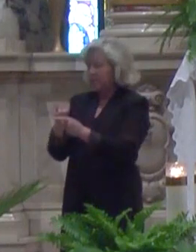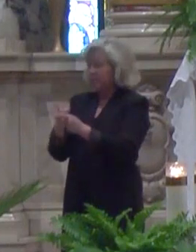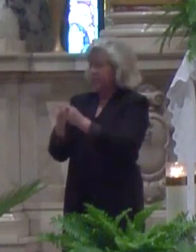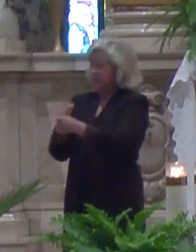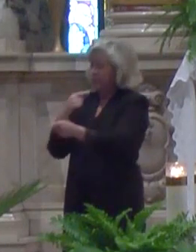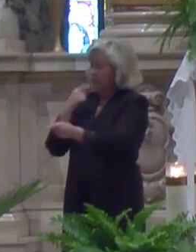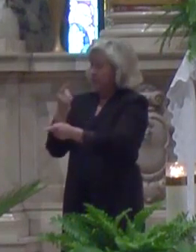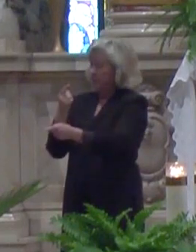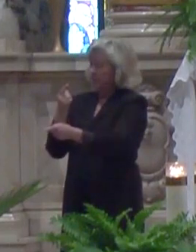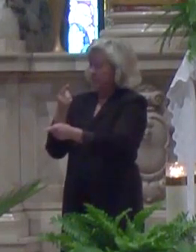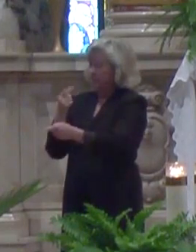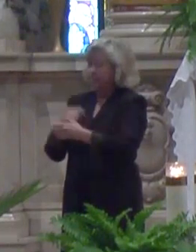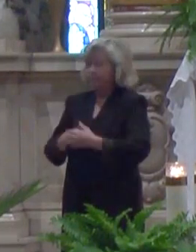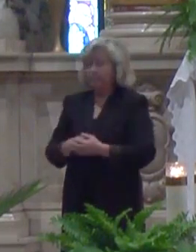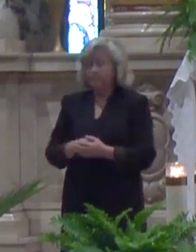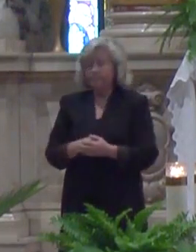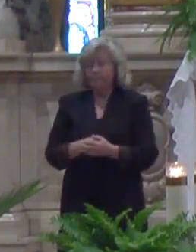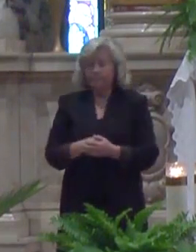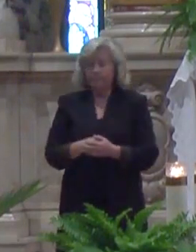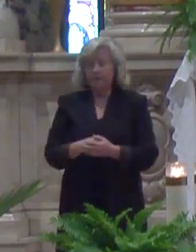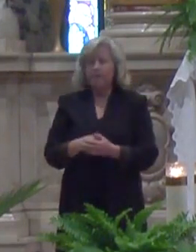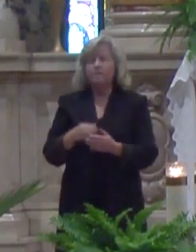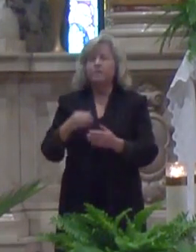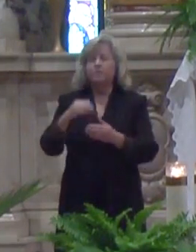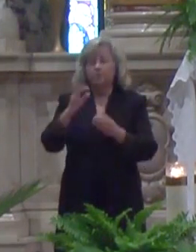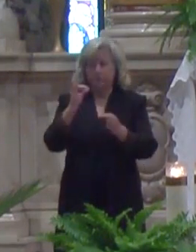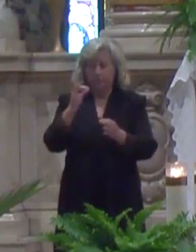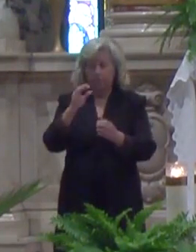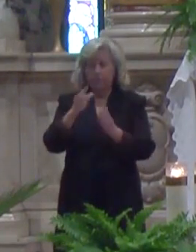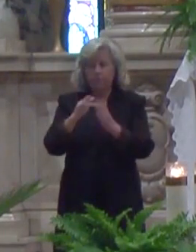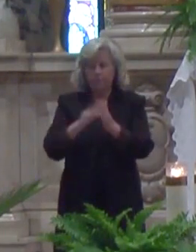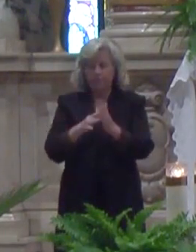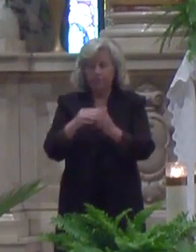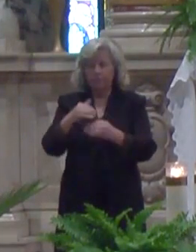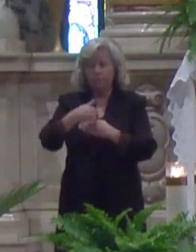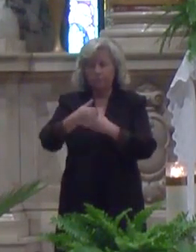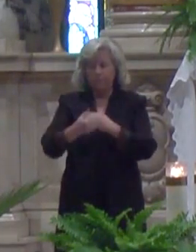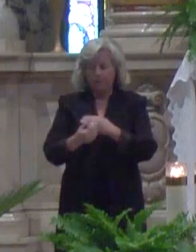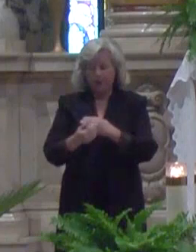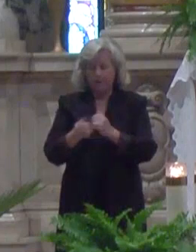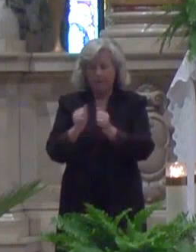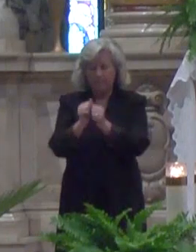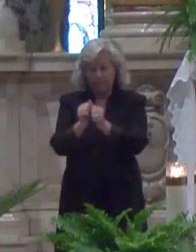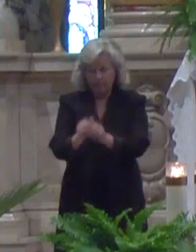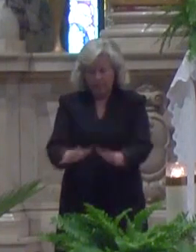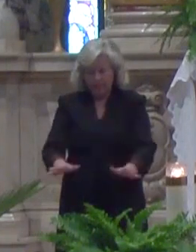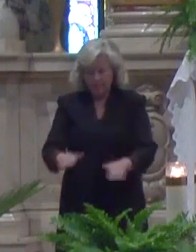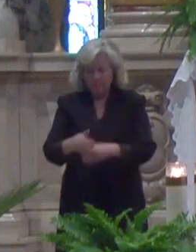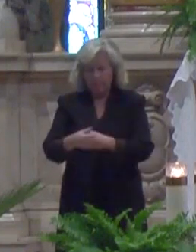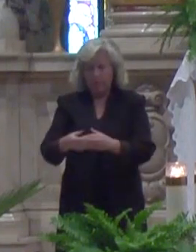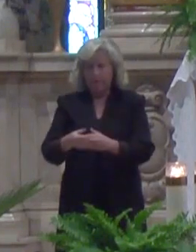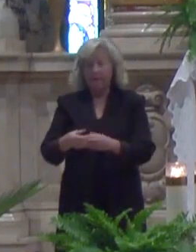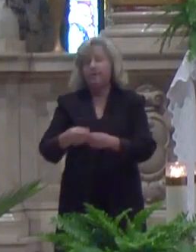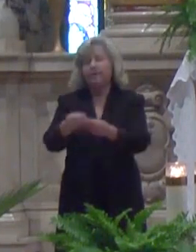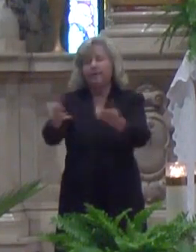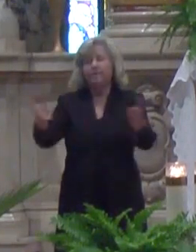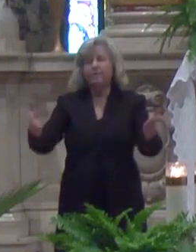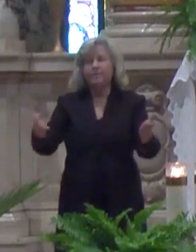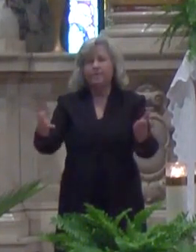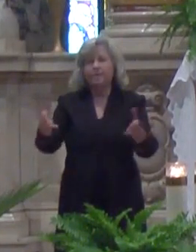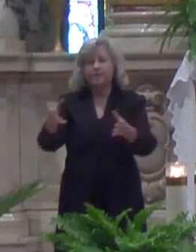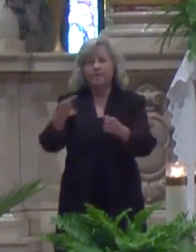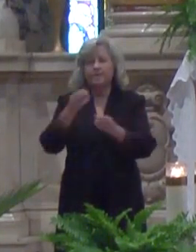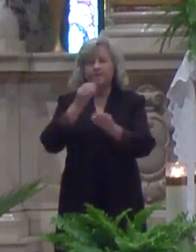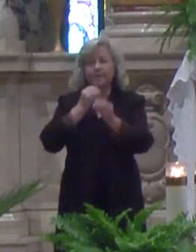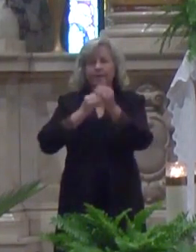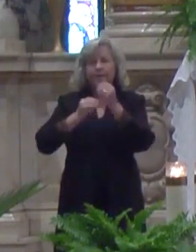so." While they were eating, Jesus took bread, said the blessing, broke it, and giving it to his disciples, said,